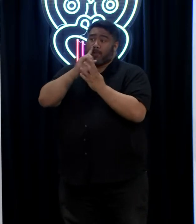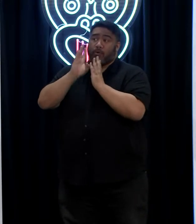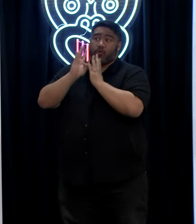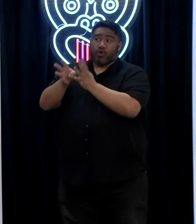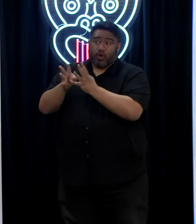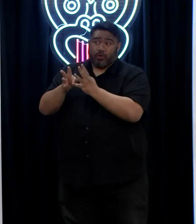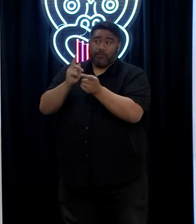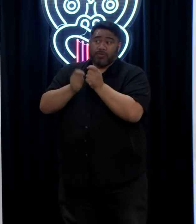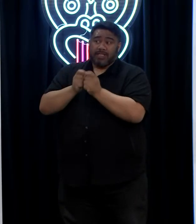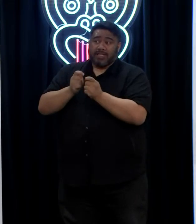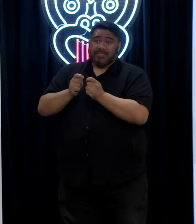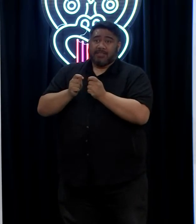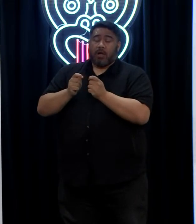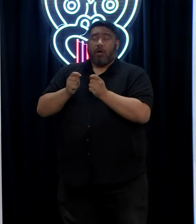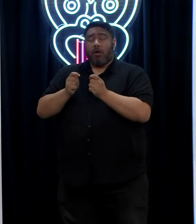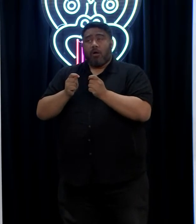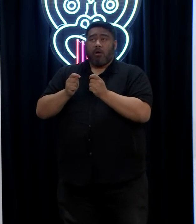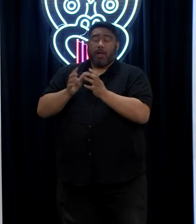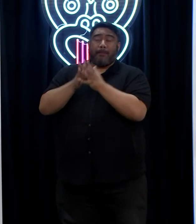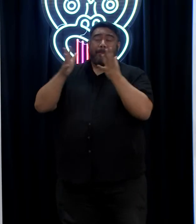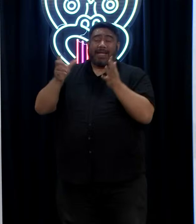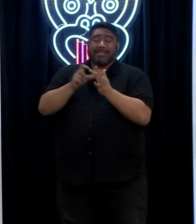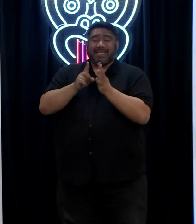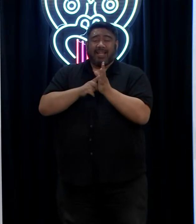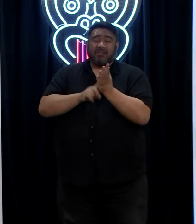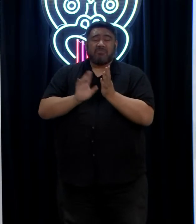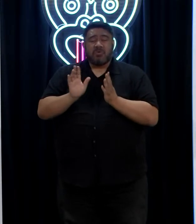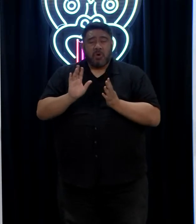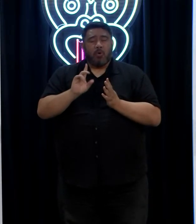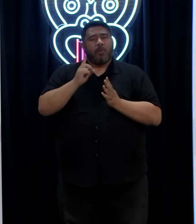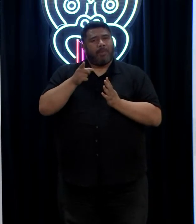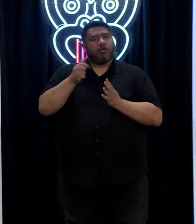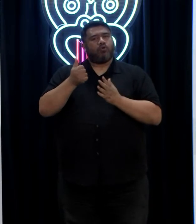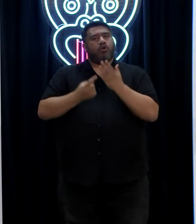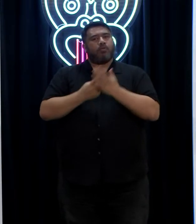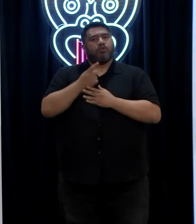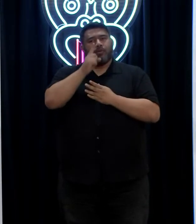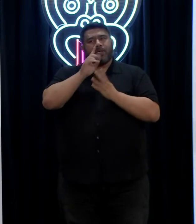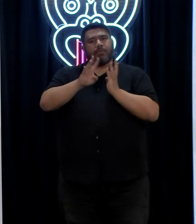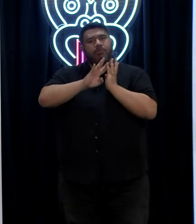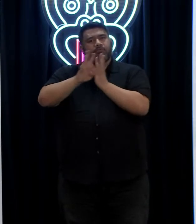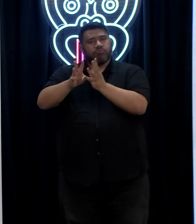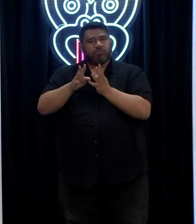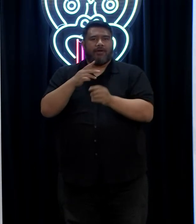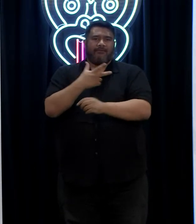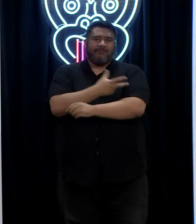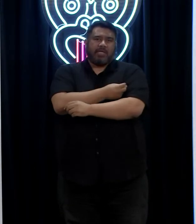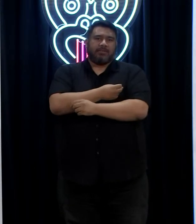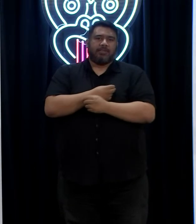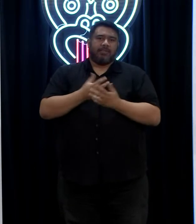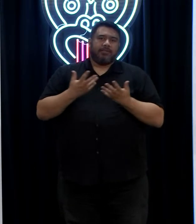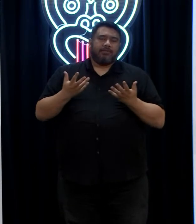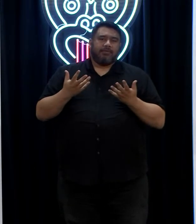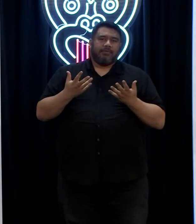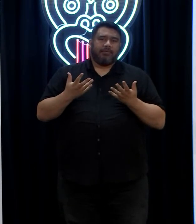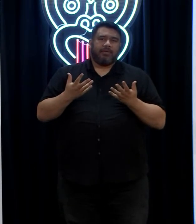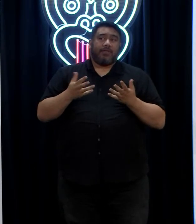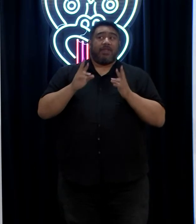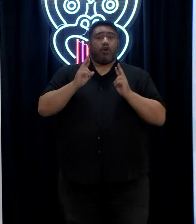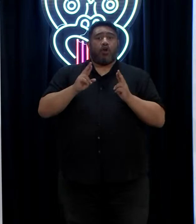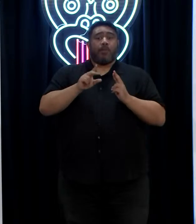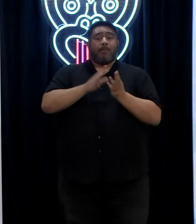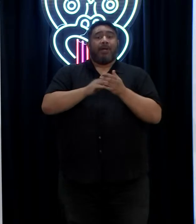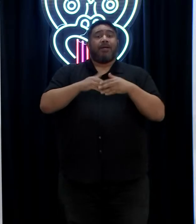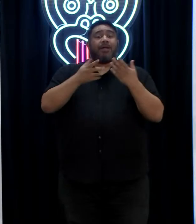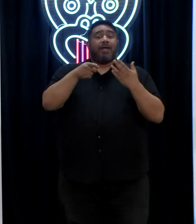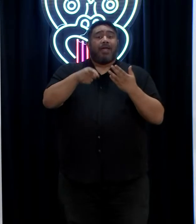represents a really great opportunity for Aucklanders to get out and be vaccinated. All things going well, we'll confirm our decision for them to go